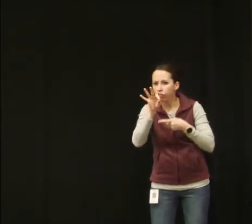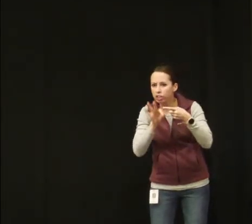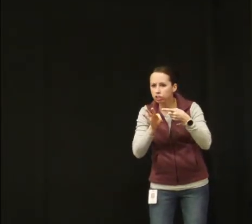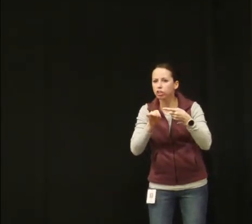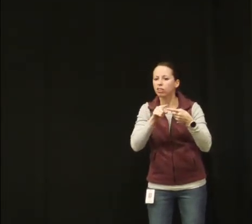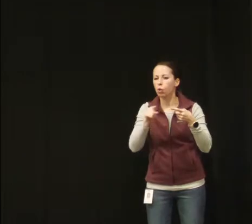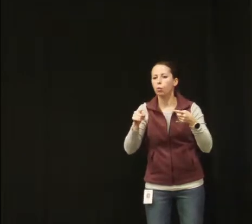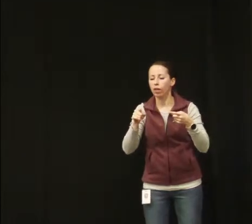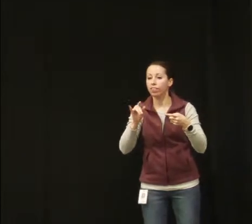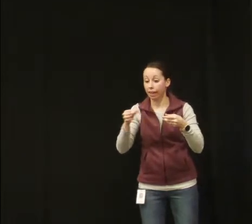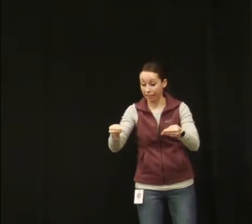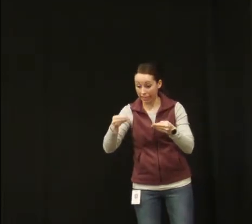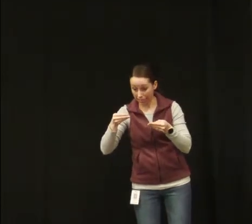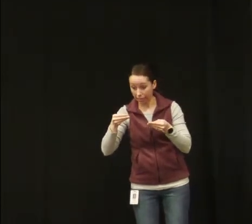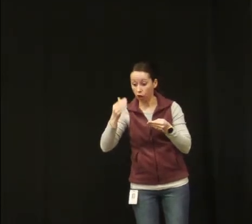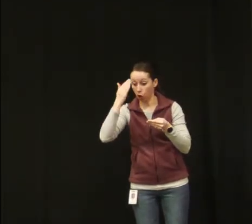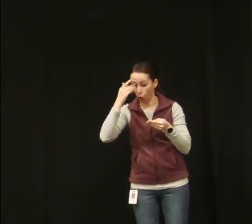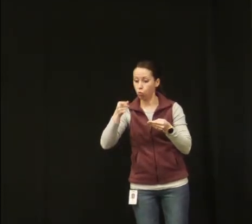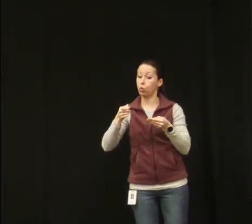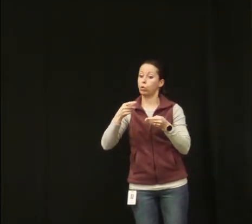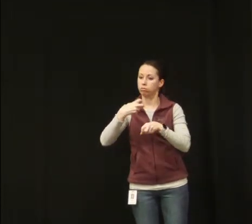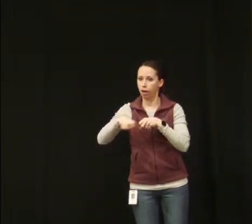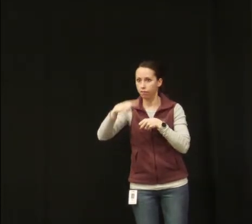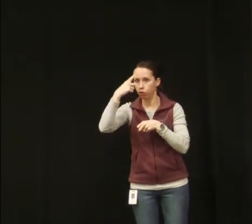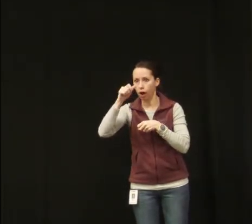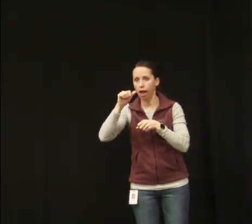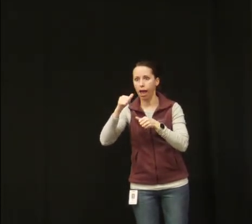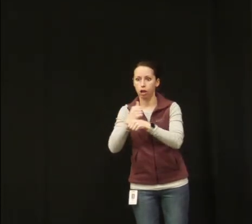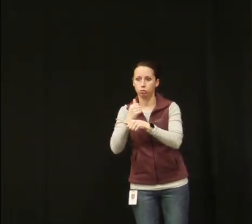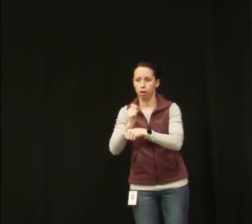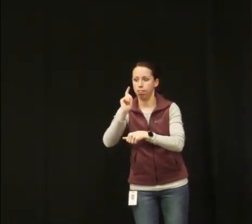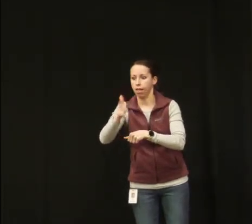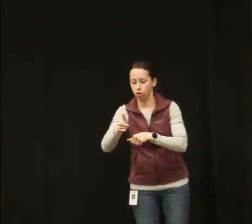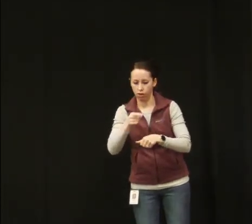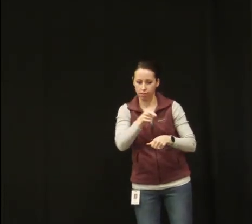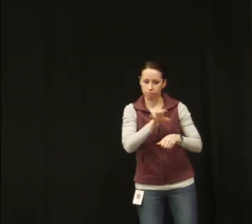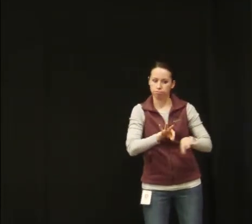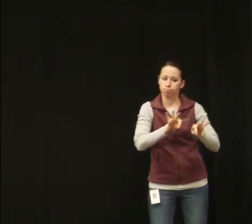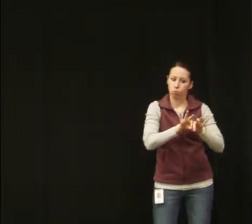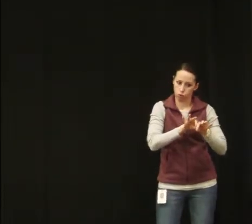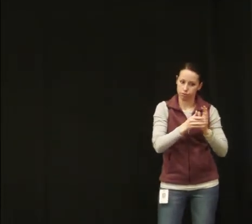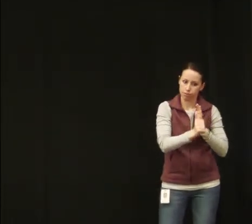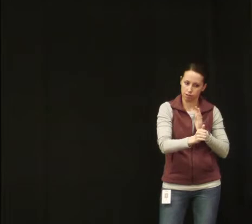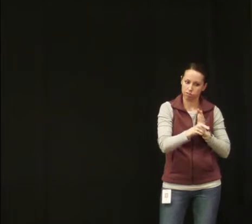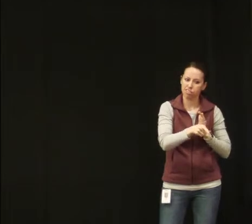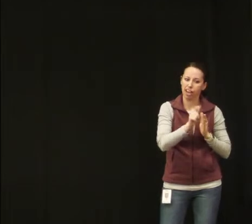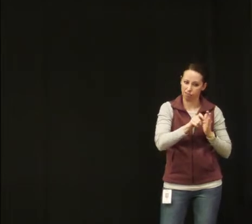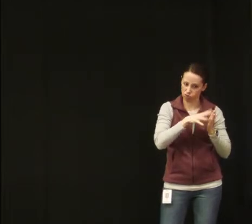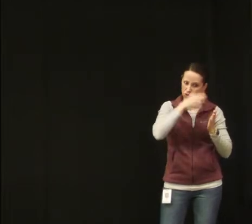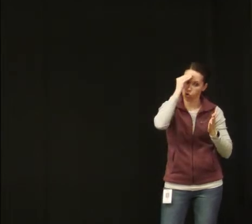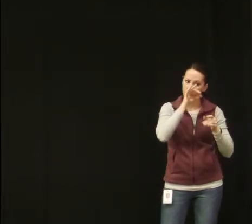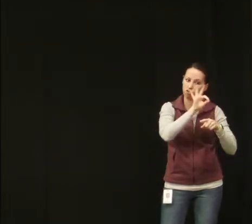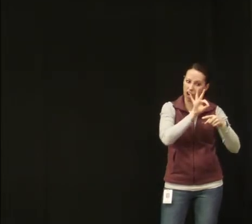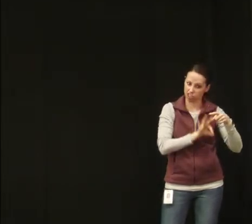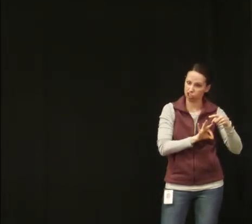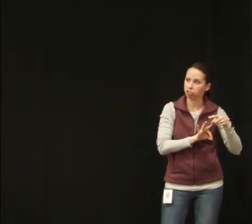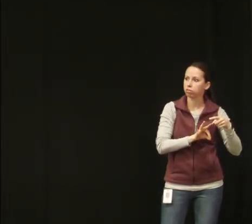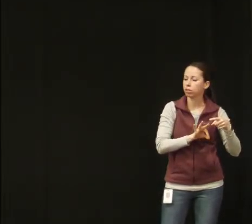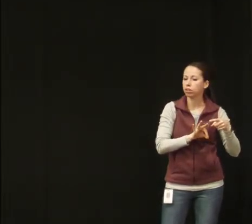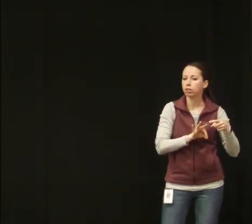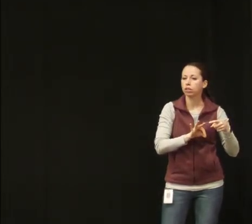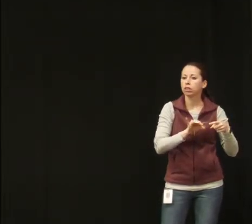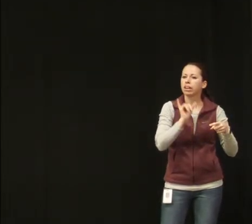very difficult later for algebra. Like that's like an essential skill kids need is fractions. Yeah. So that building block,